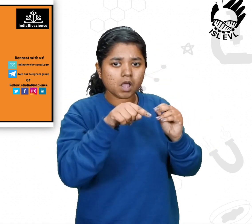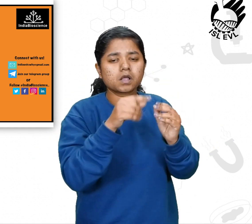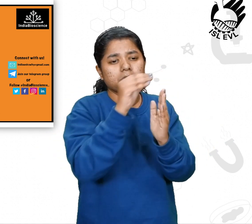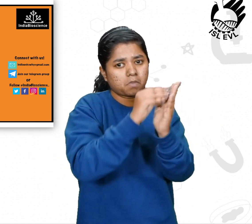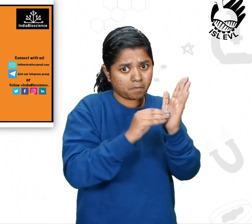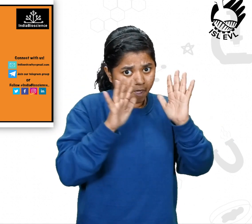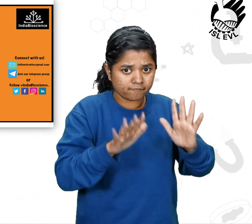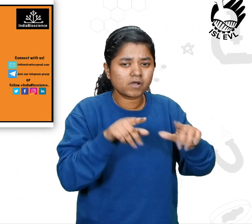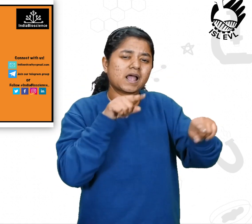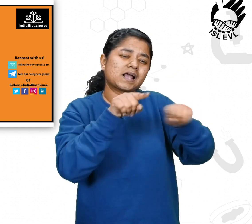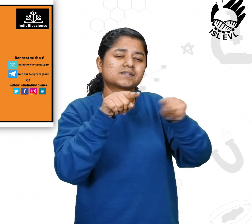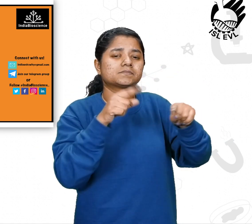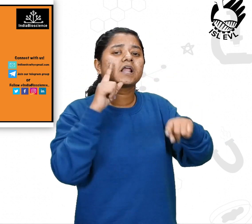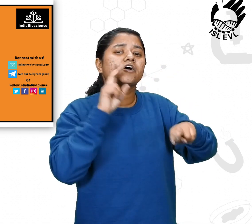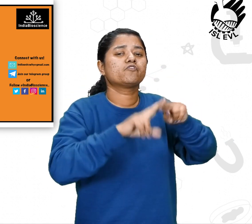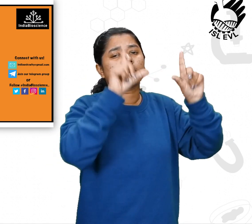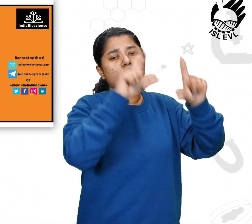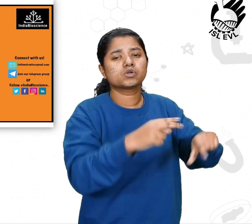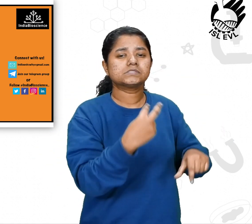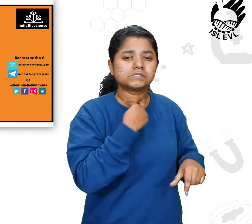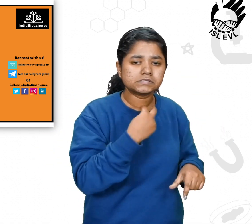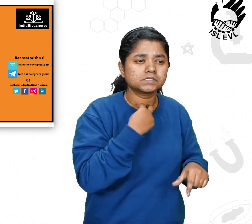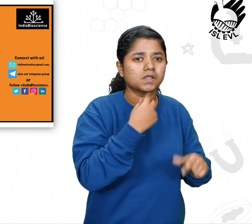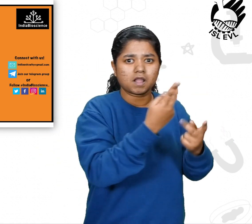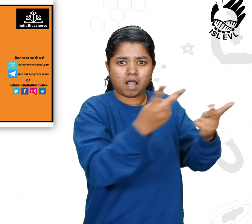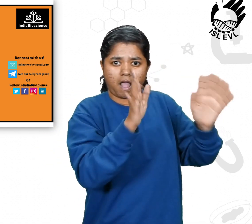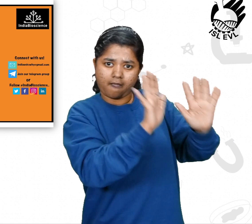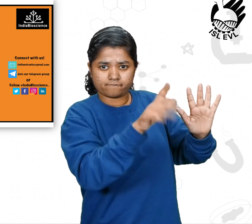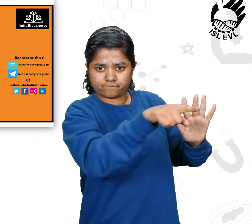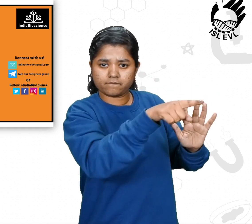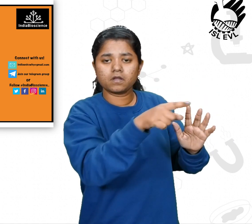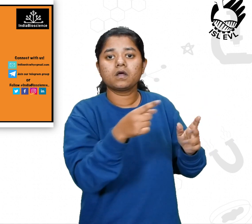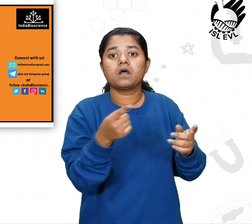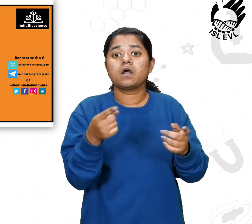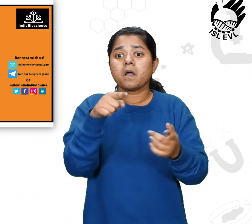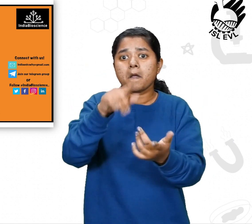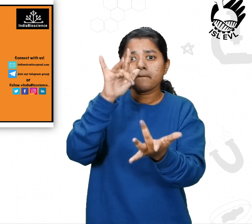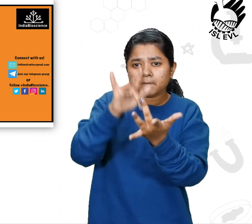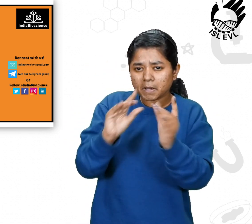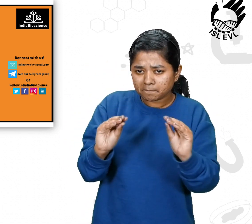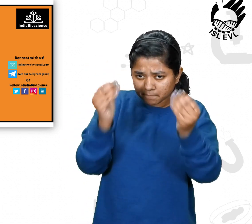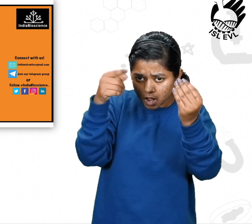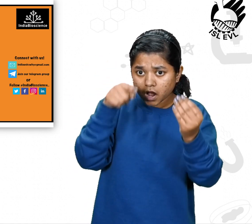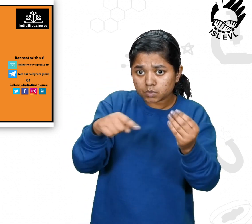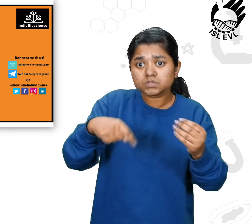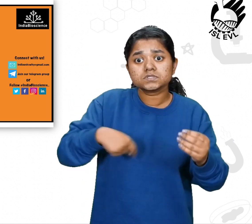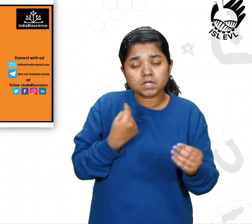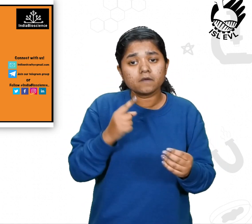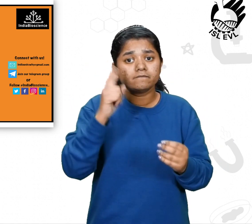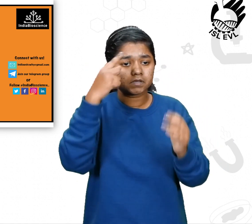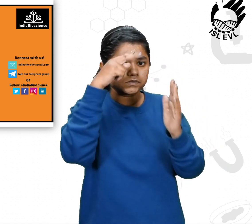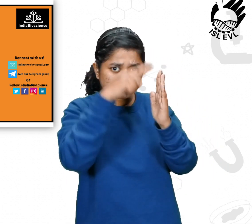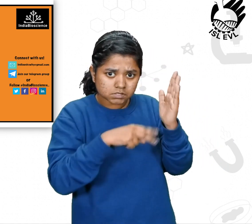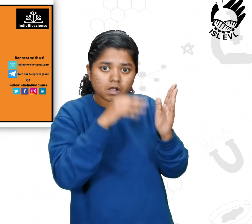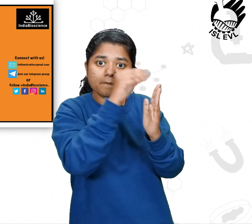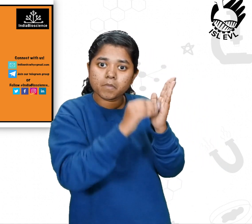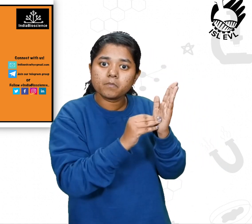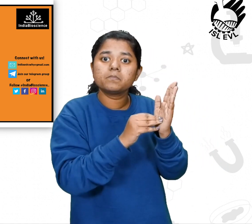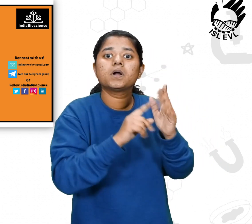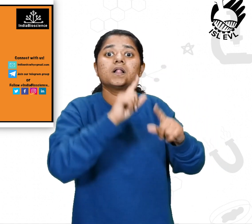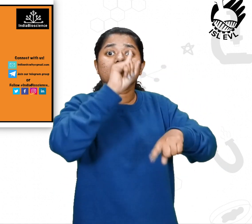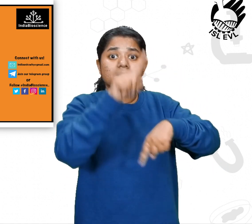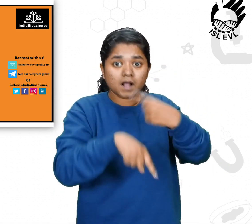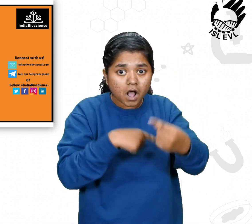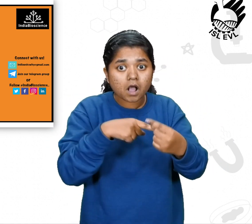and think of measurable quantities that could give you some handle on, what are these benefits, what are these